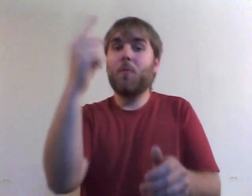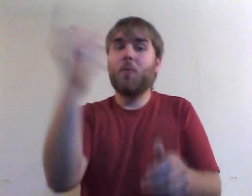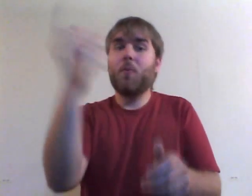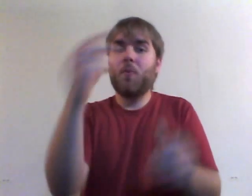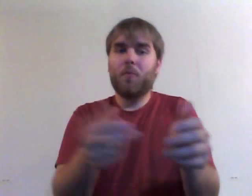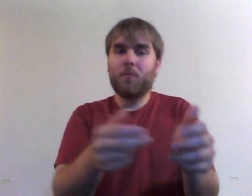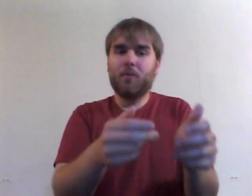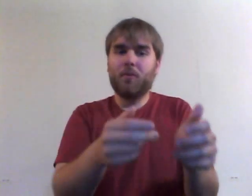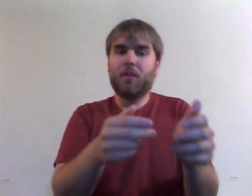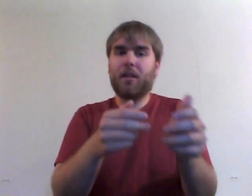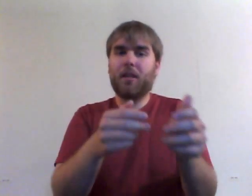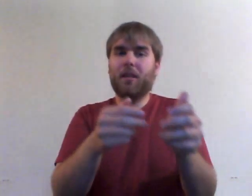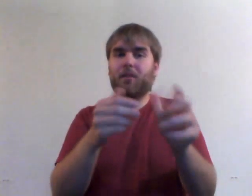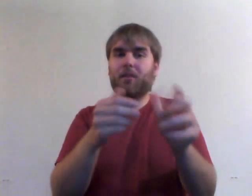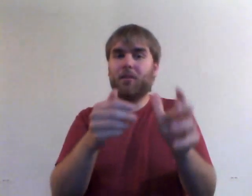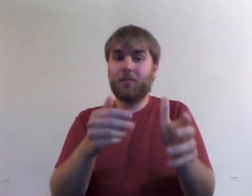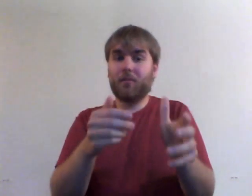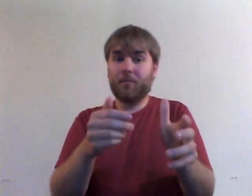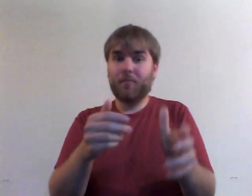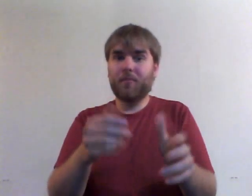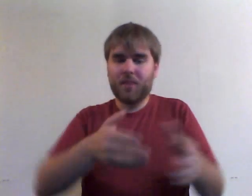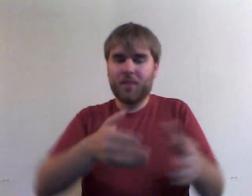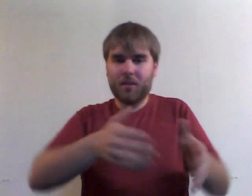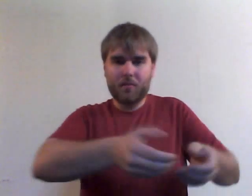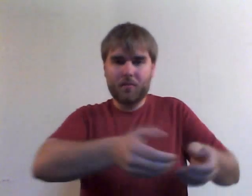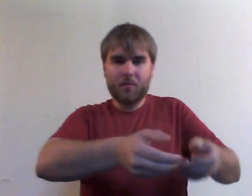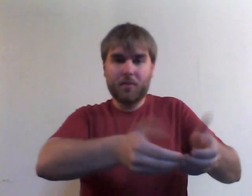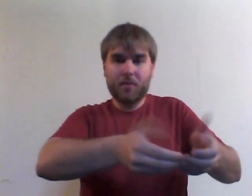Springs in the transmitter or the controller, and it brings everything back to neutral.